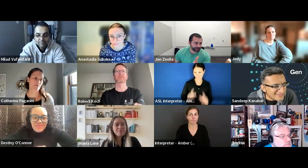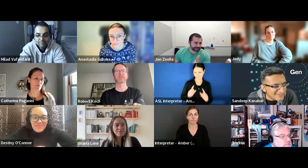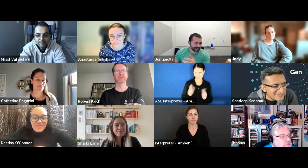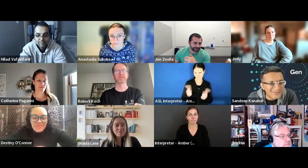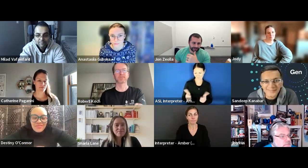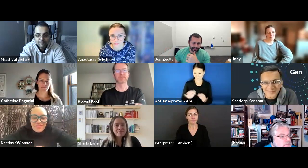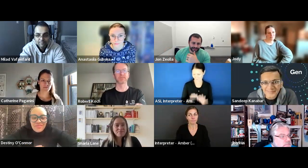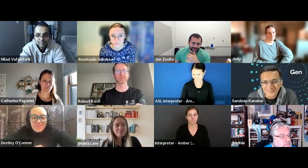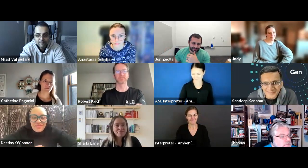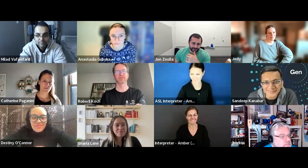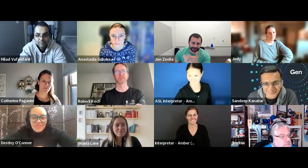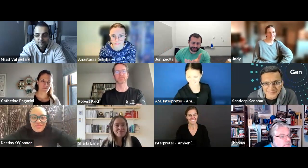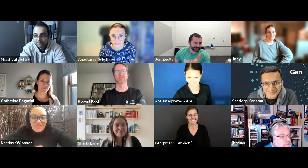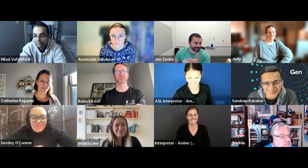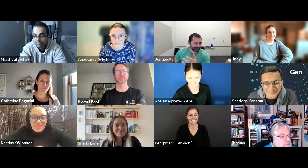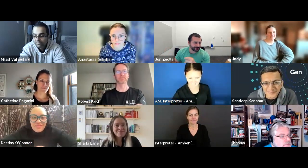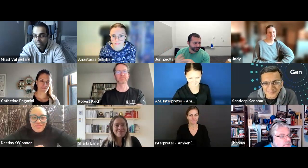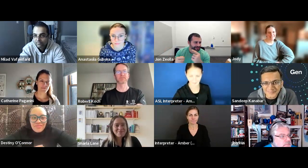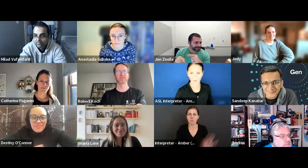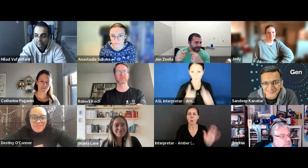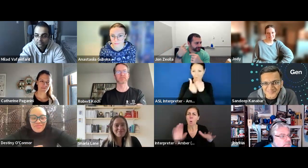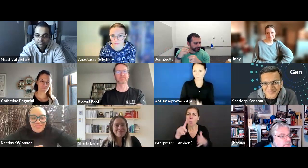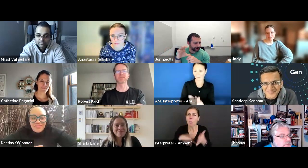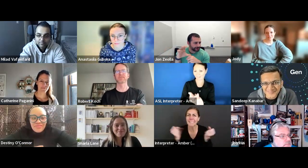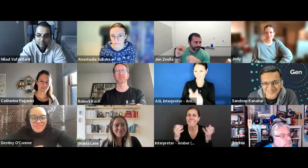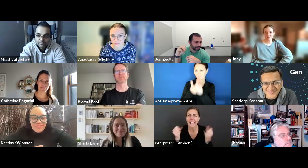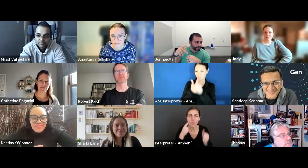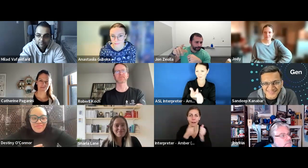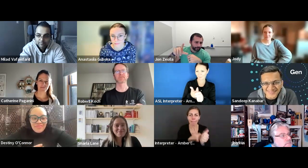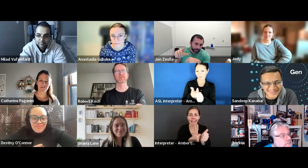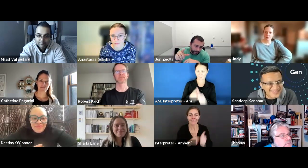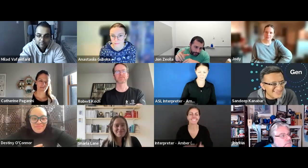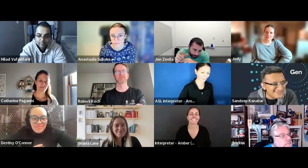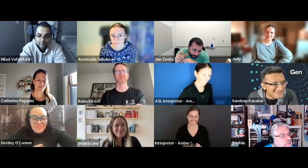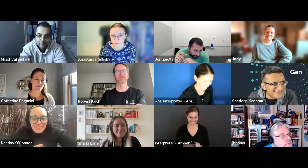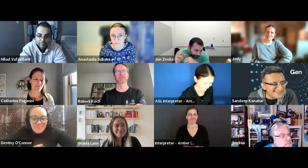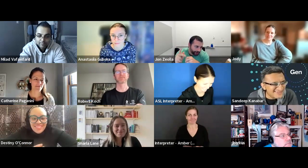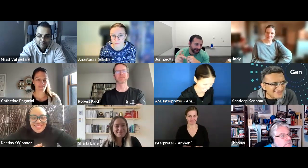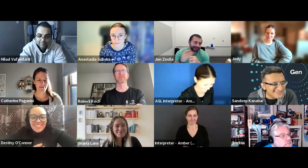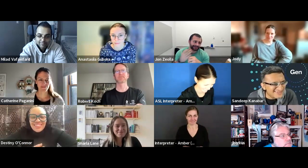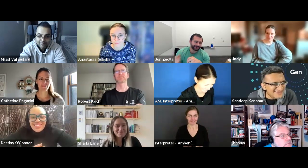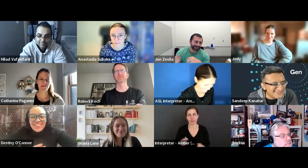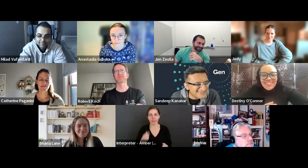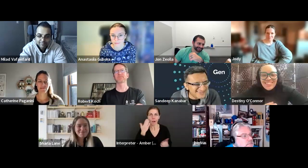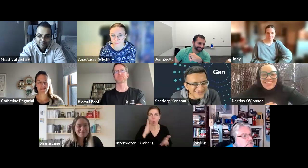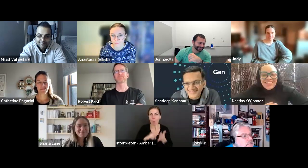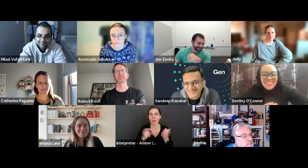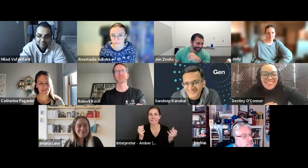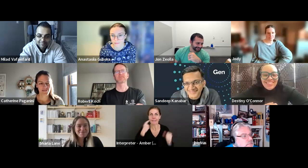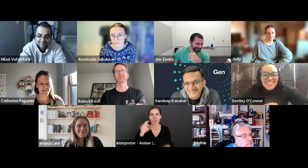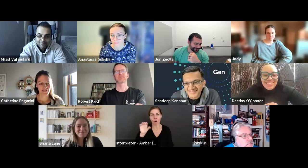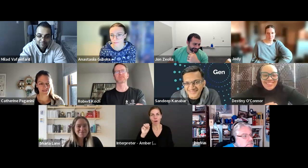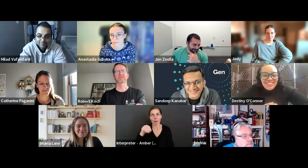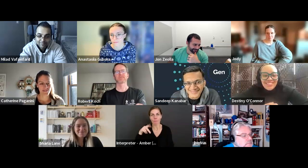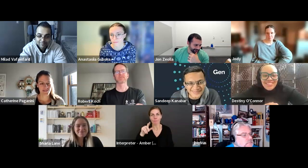I need to learn the sign for compliance. Do we know, is there a sign for, what's the sign? Compliance. For? Compliance, sorry. Okay, all right, thanks.